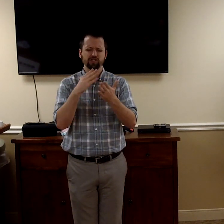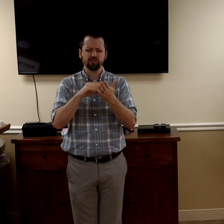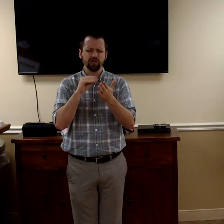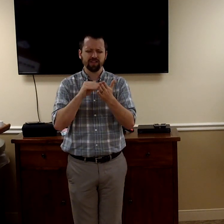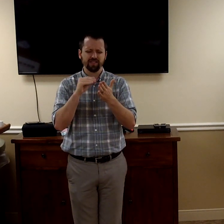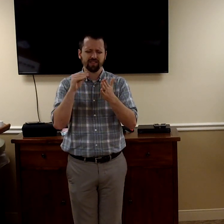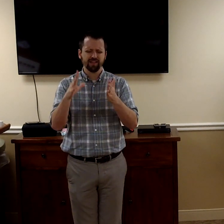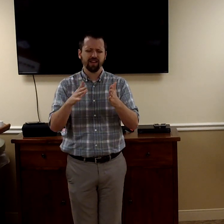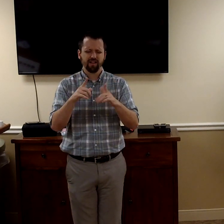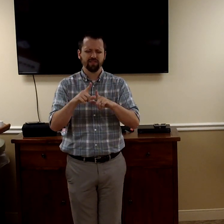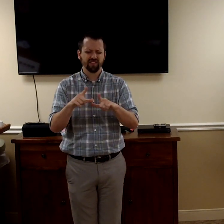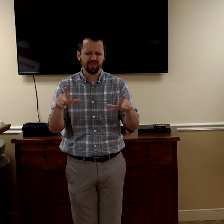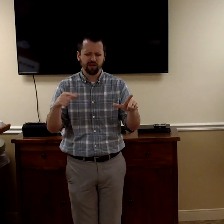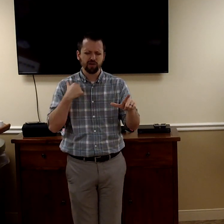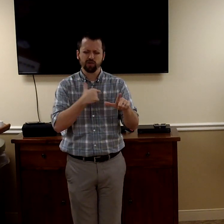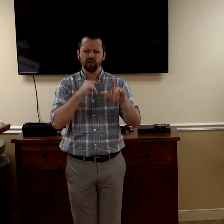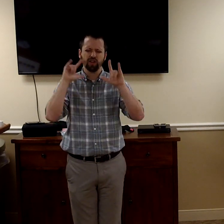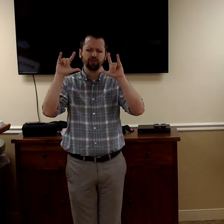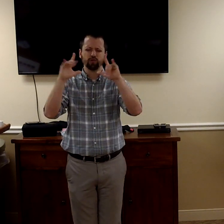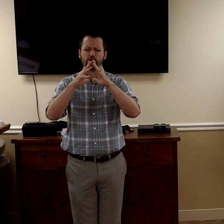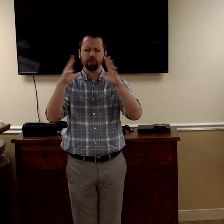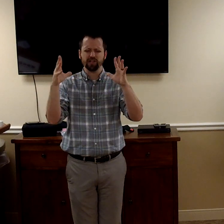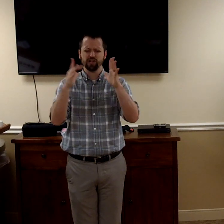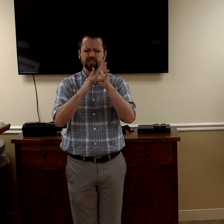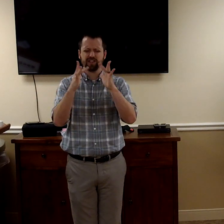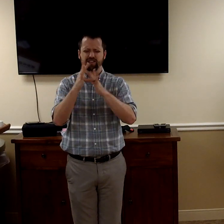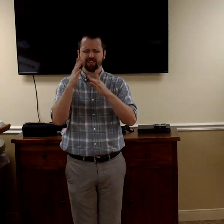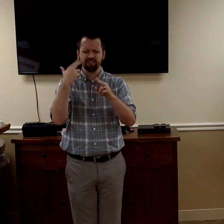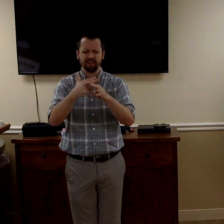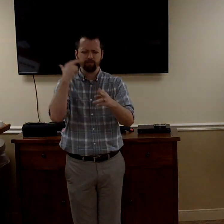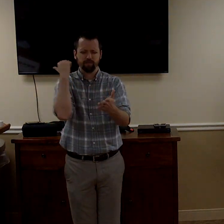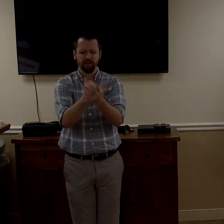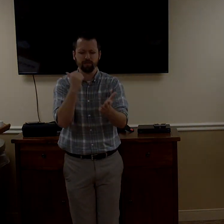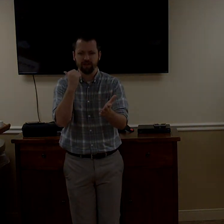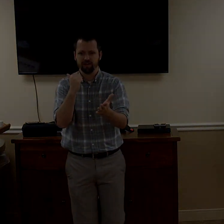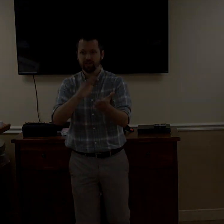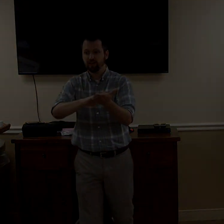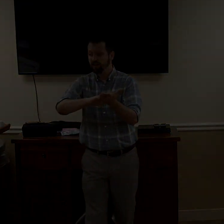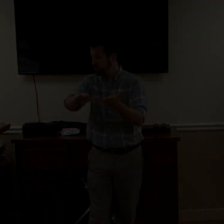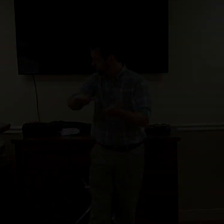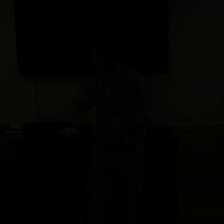students of this language, and we love you so much. In Jesus' name, amen. Y'all are